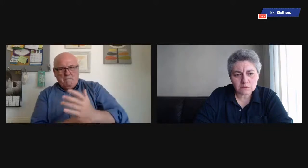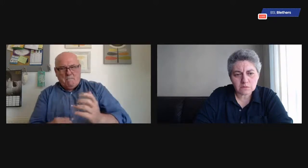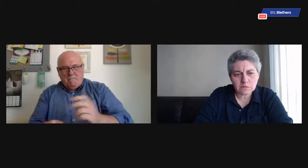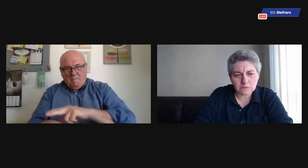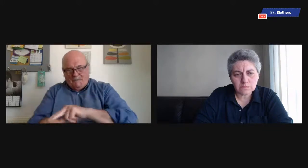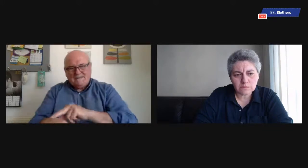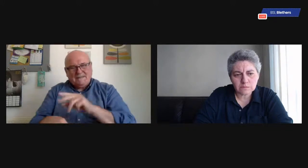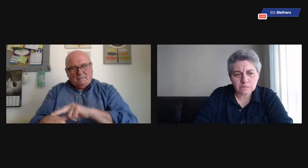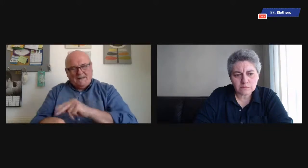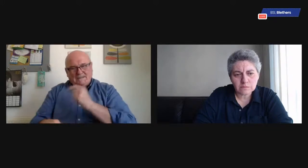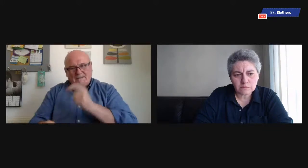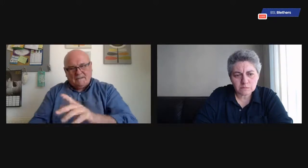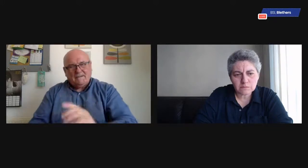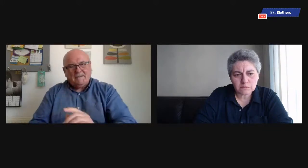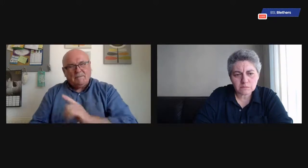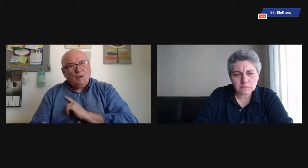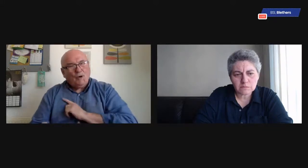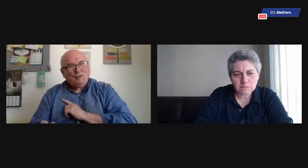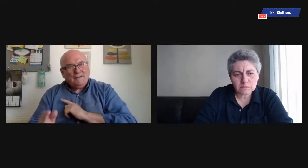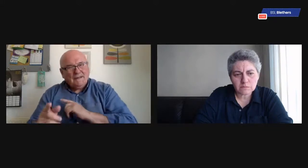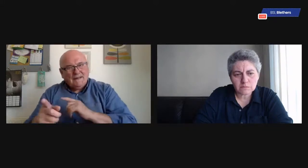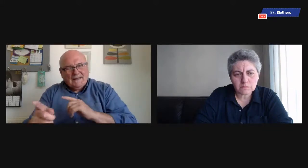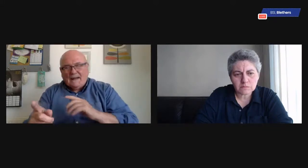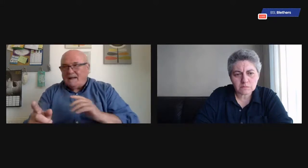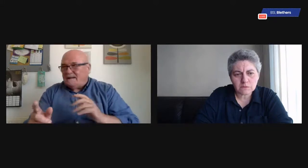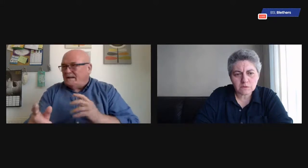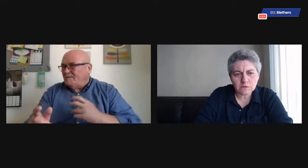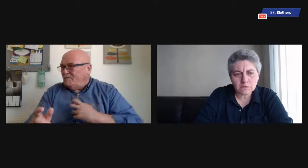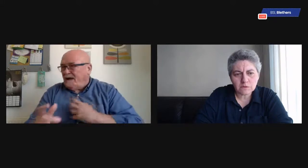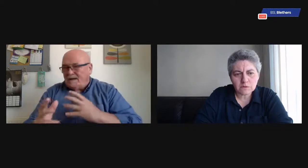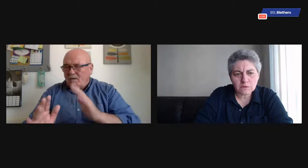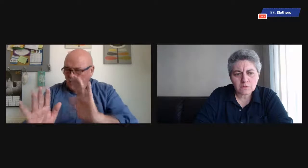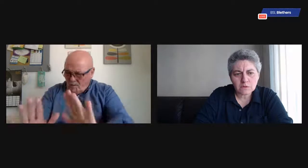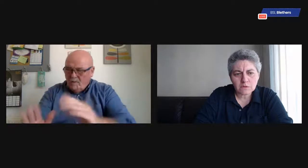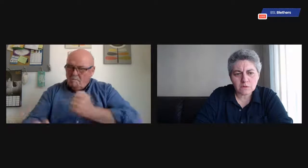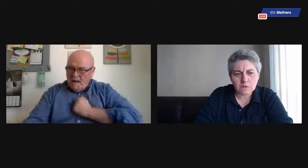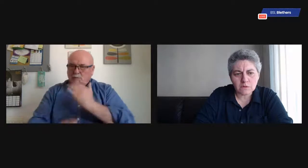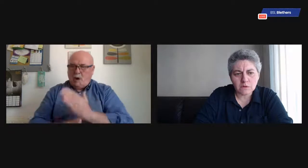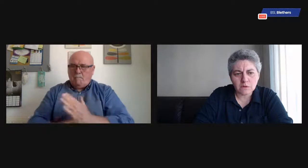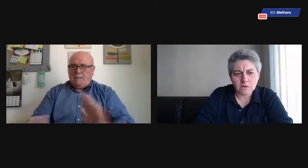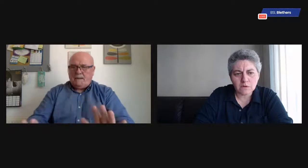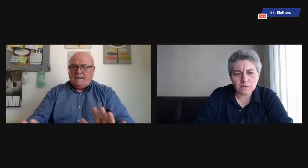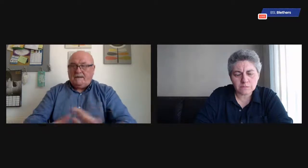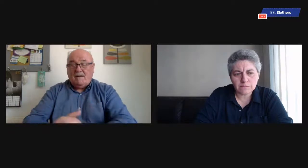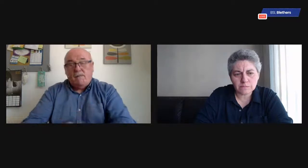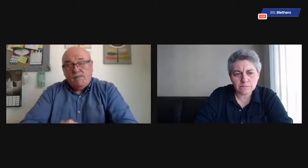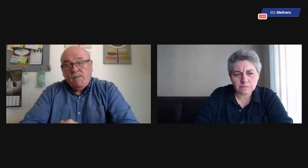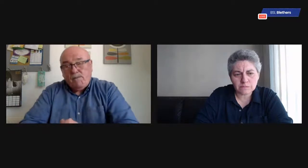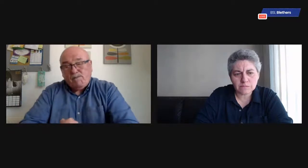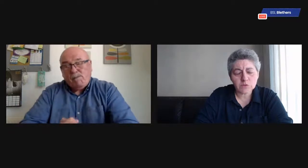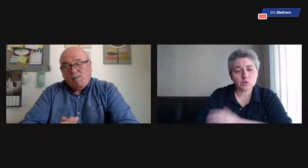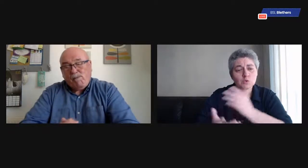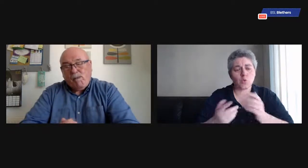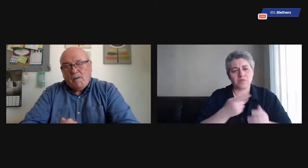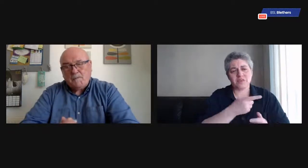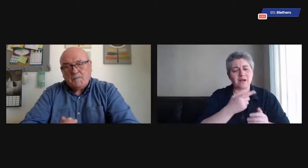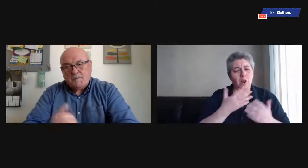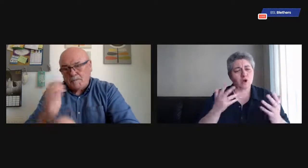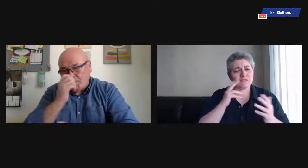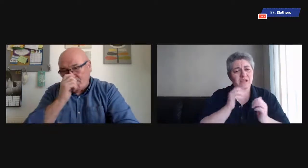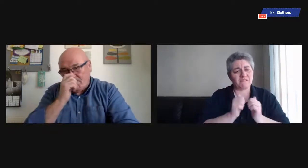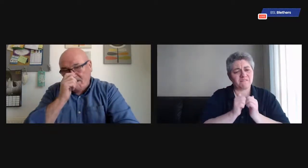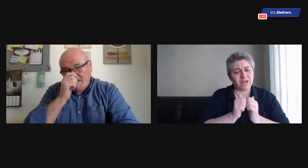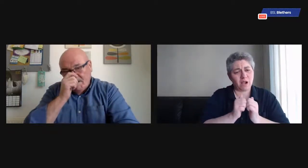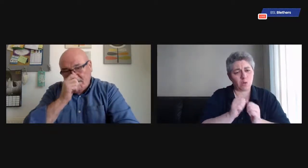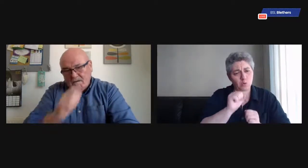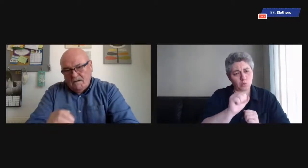that I will make sure that they'll get that person. So I will say to a deaf person, do you want that person as the ultimate goal? Is that person who did this to you?